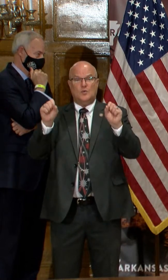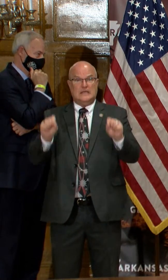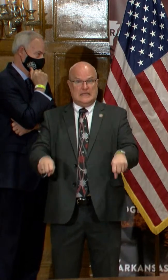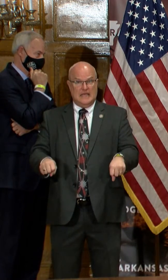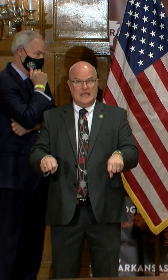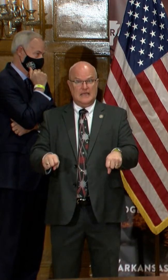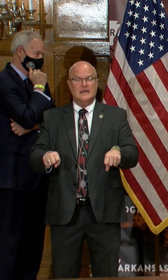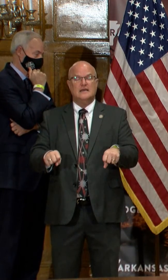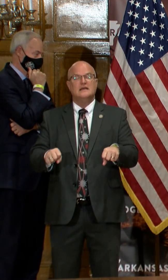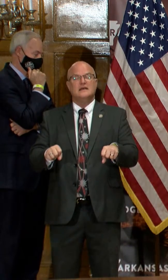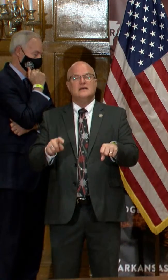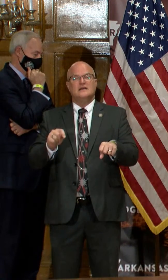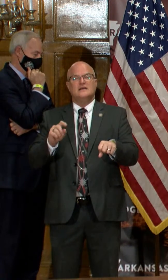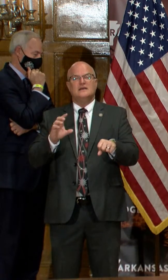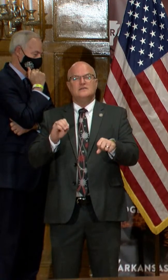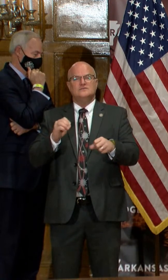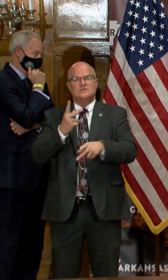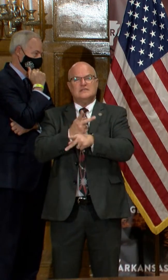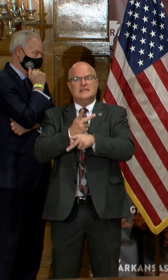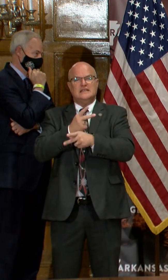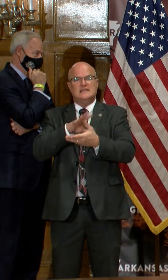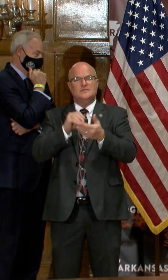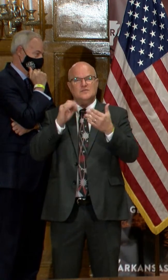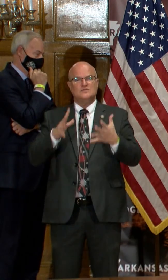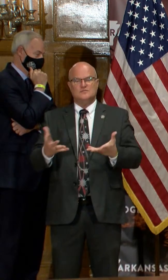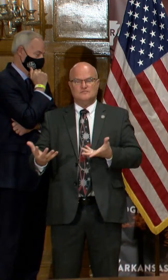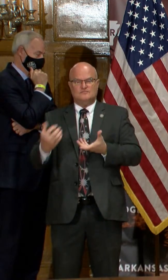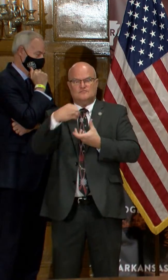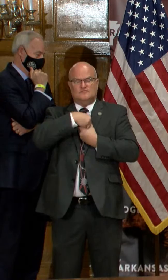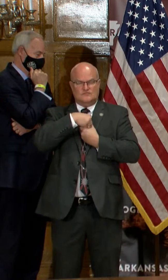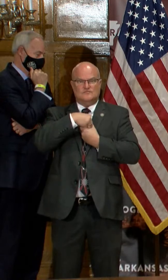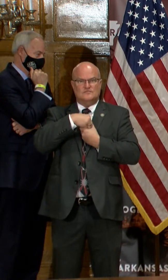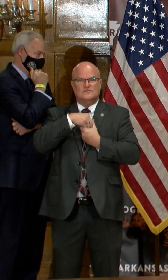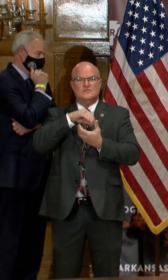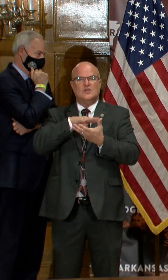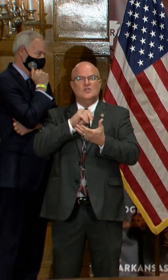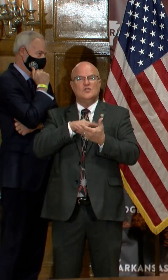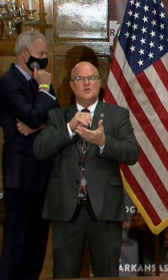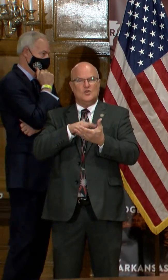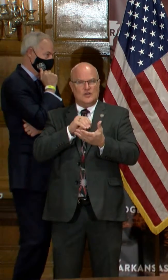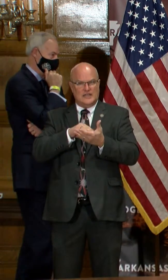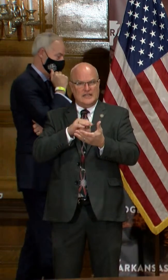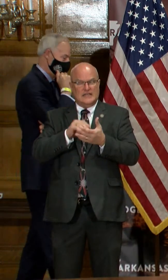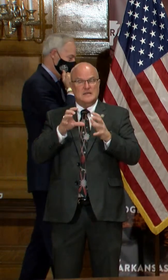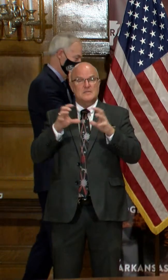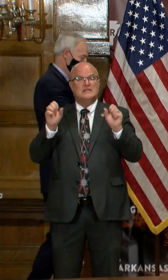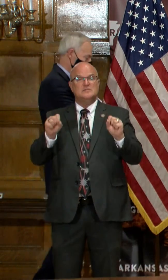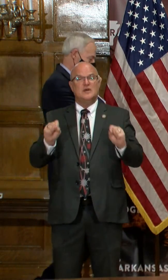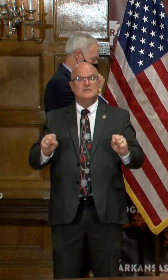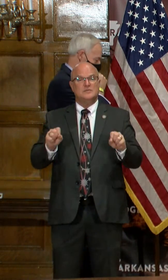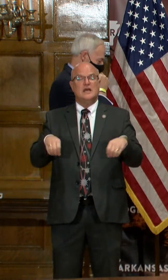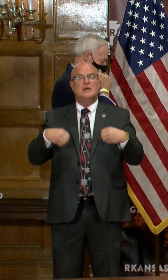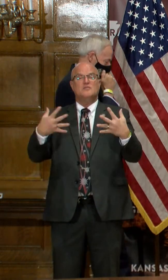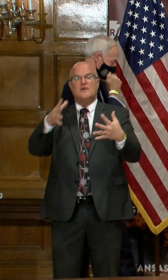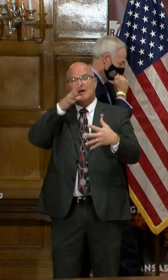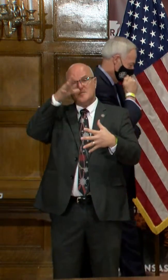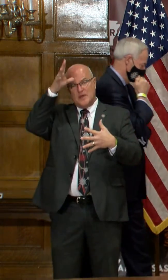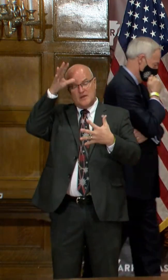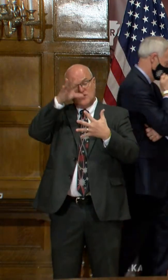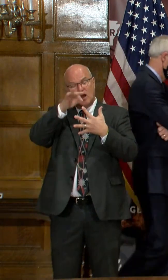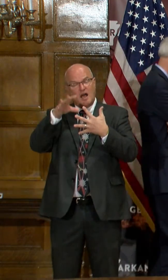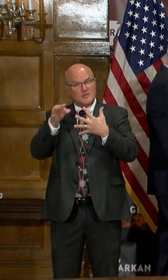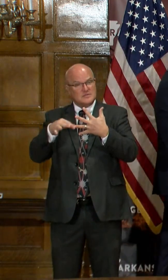do in order to keep students engaged in learning and at school to the extent possible and provide parents with